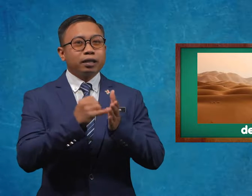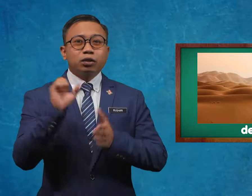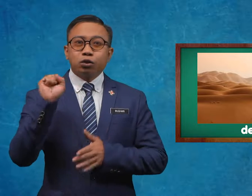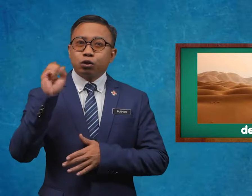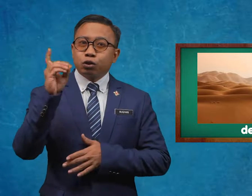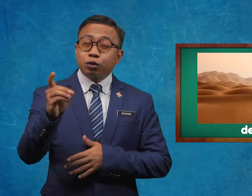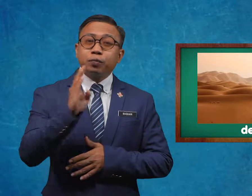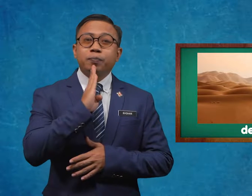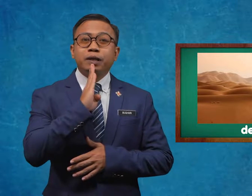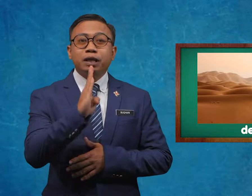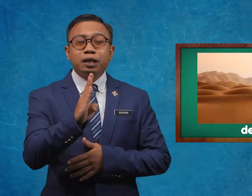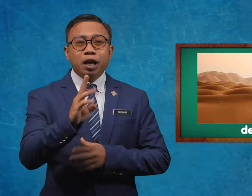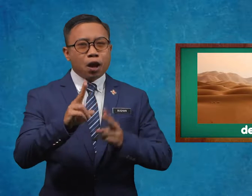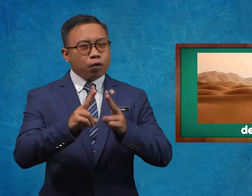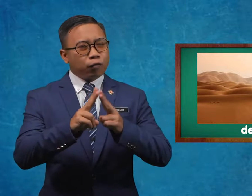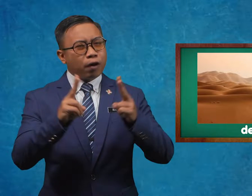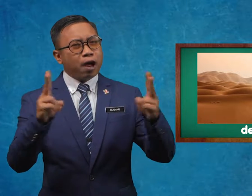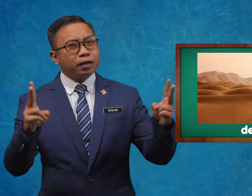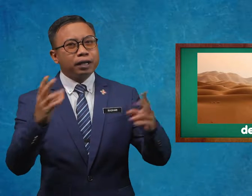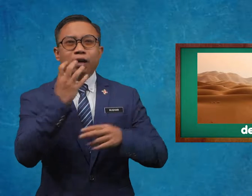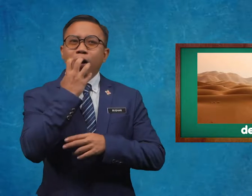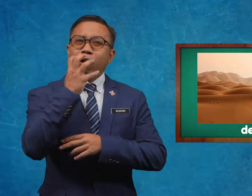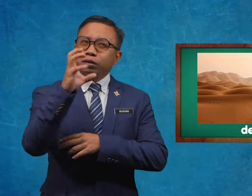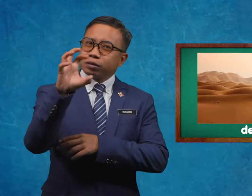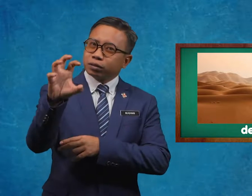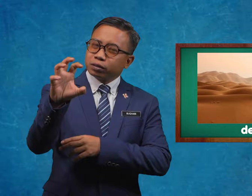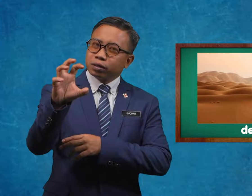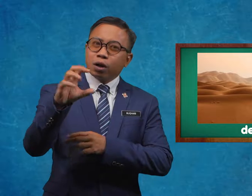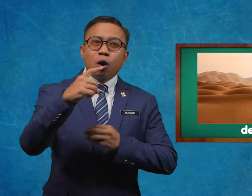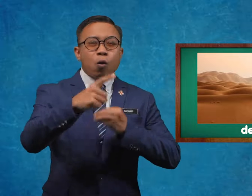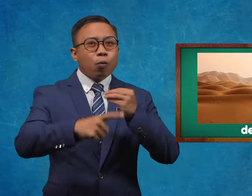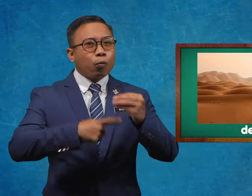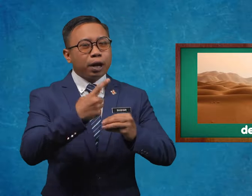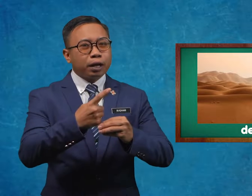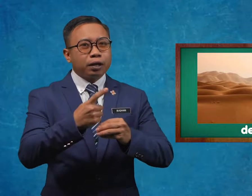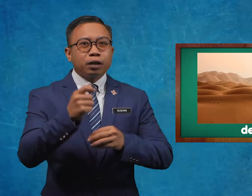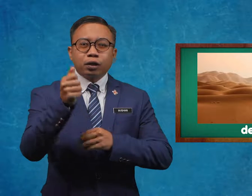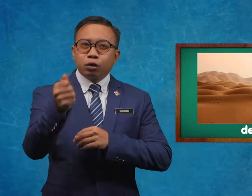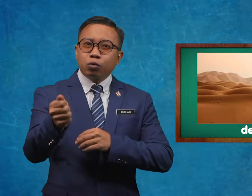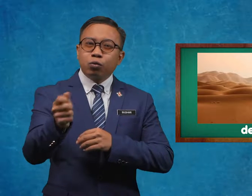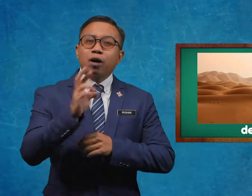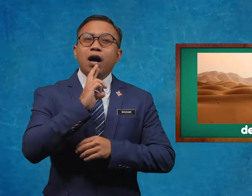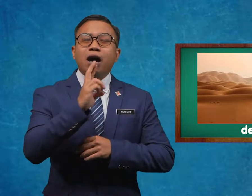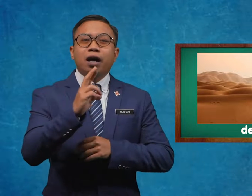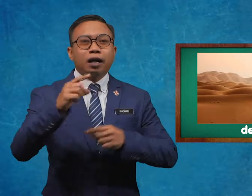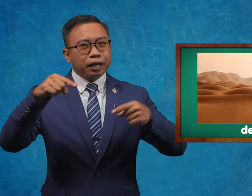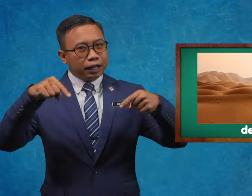It should be very hot when you are